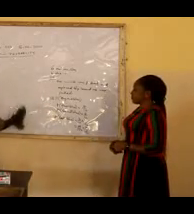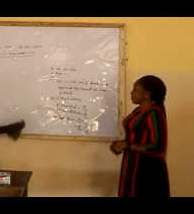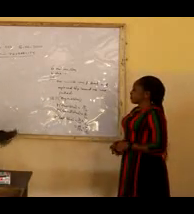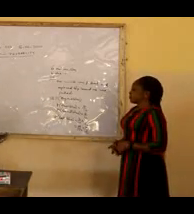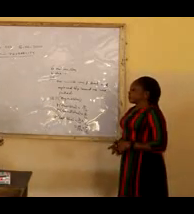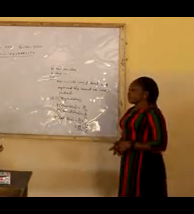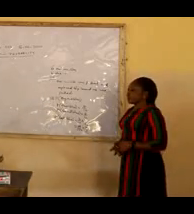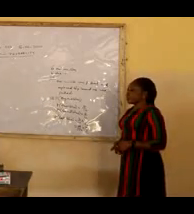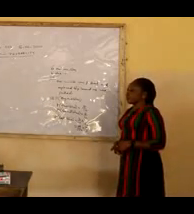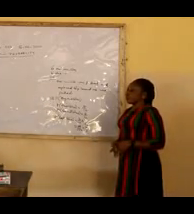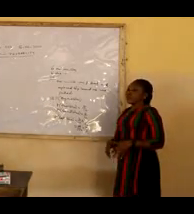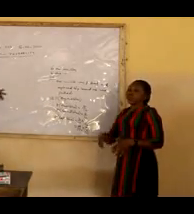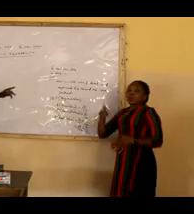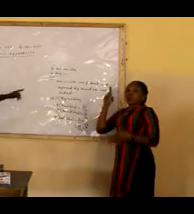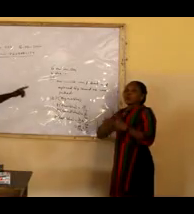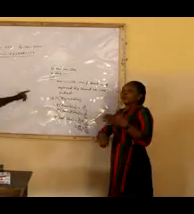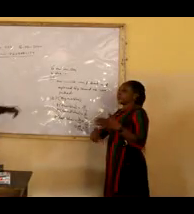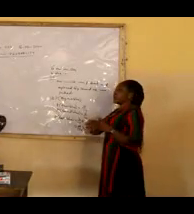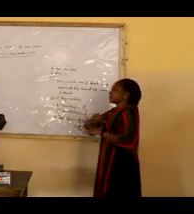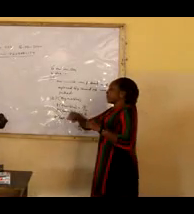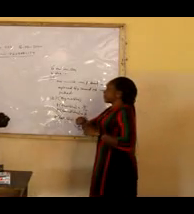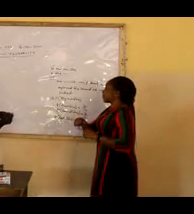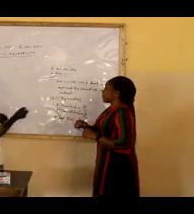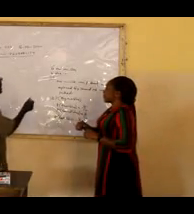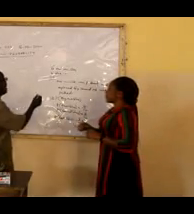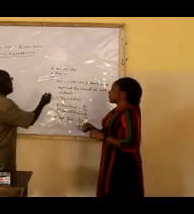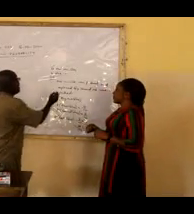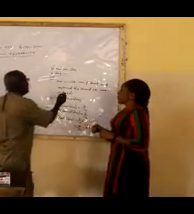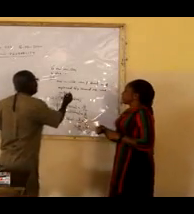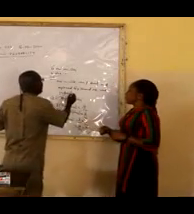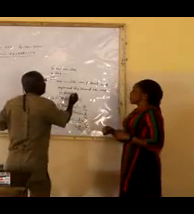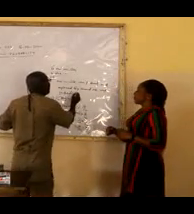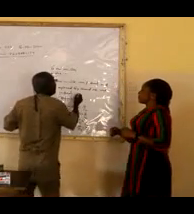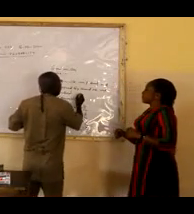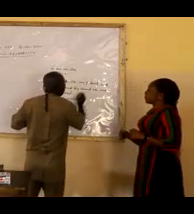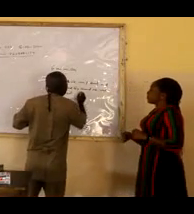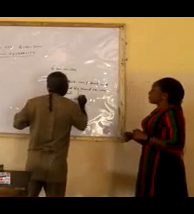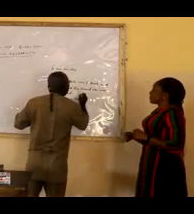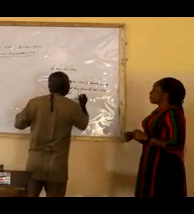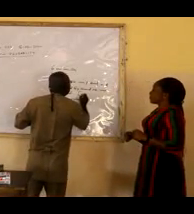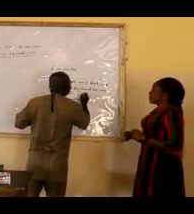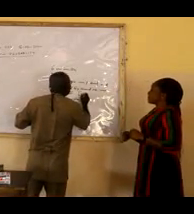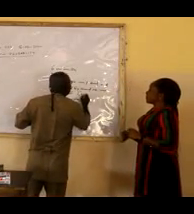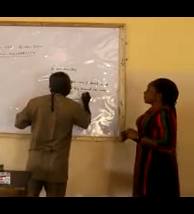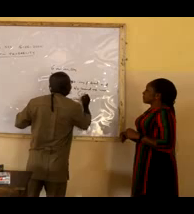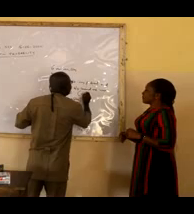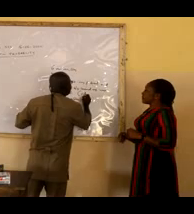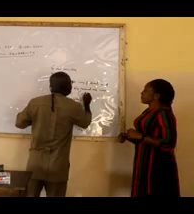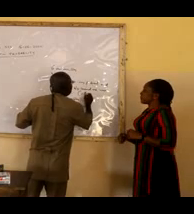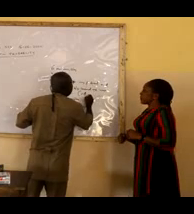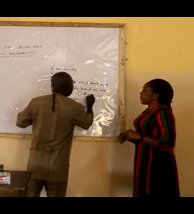very fast. What about, I'm answering the same question, but here, this is with